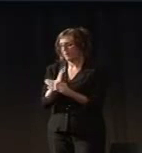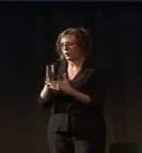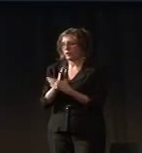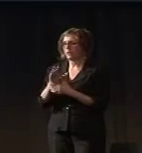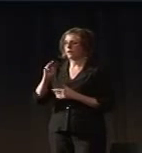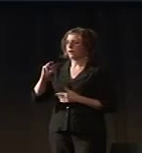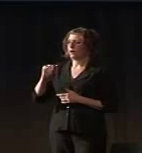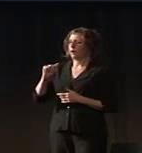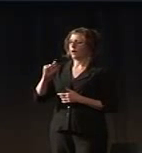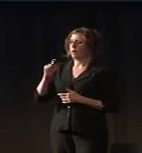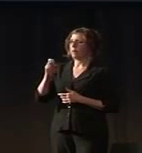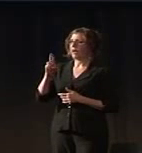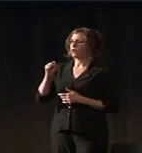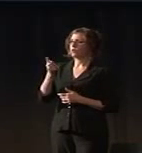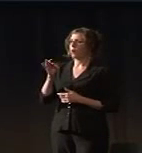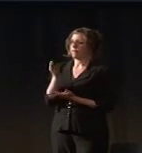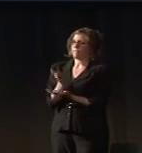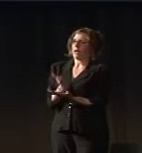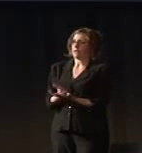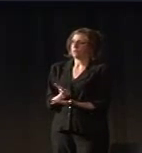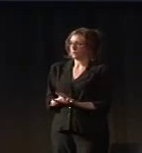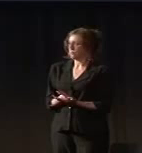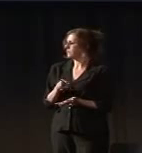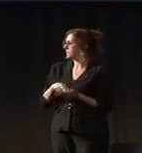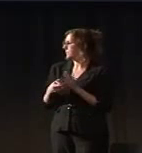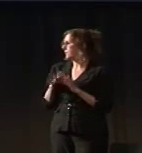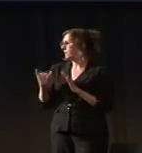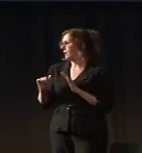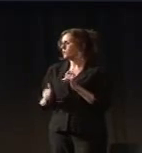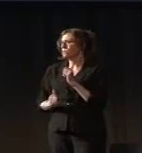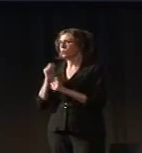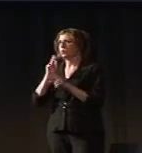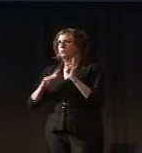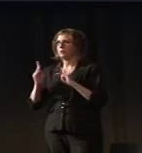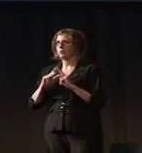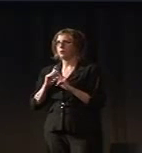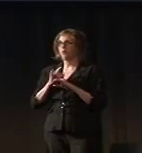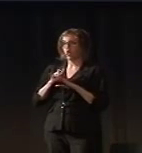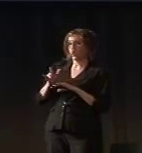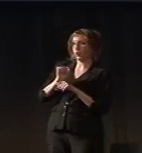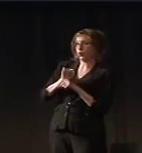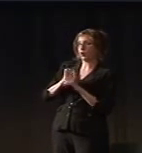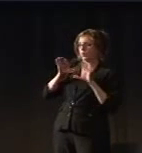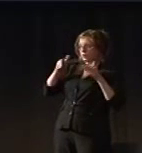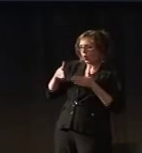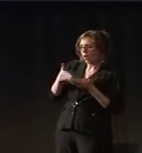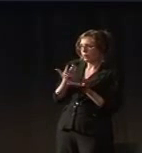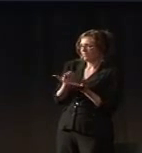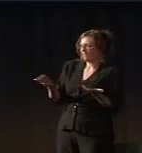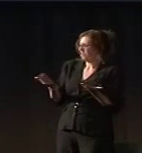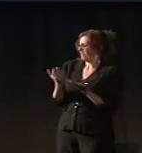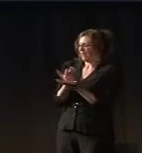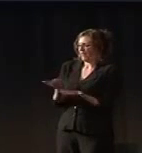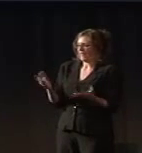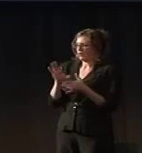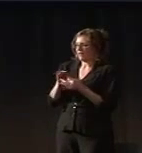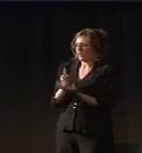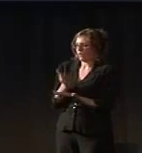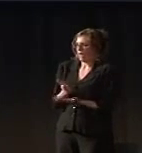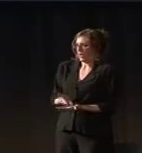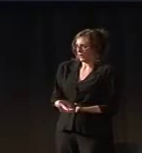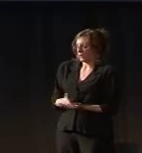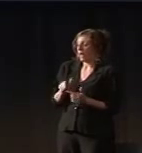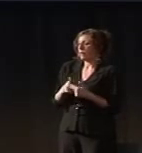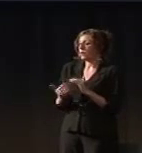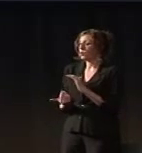in some sense, really the square, the central concern of much of that earlier work, and a complementary notion, which he